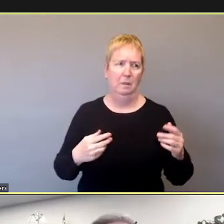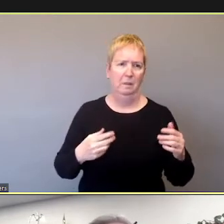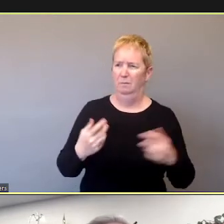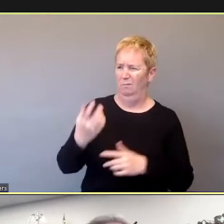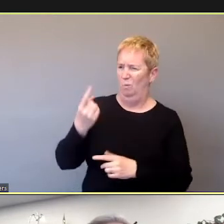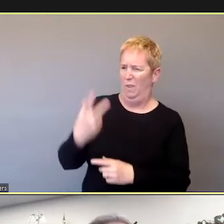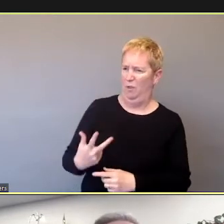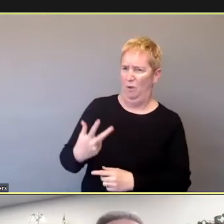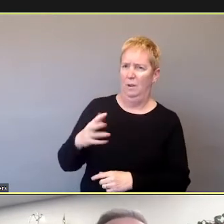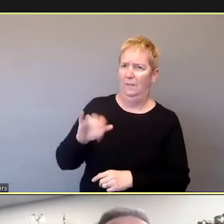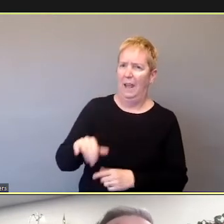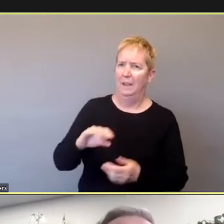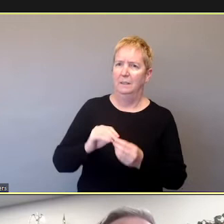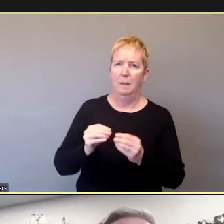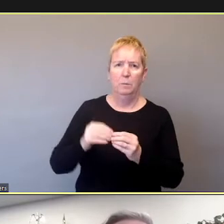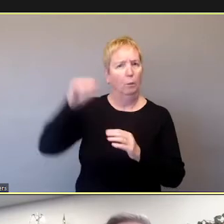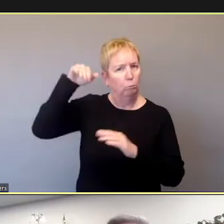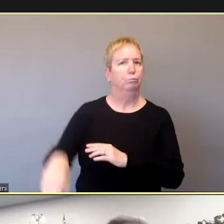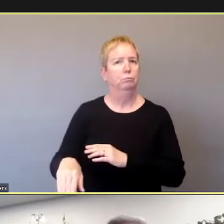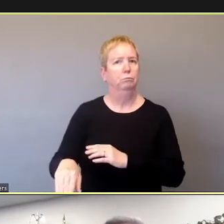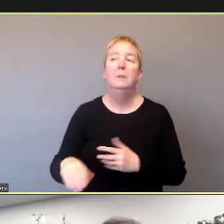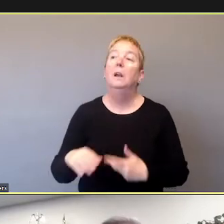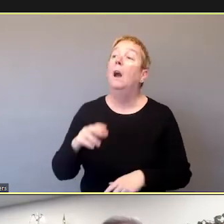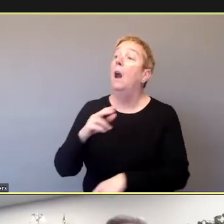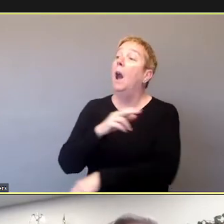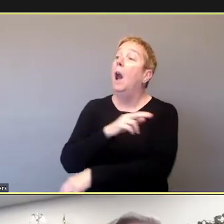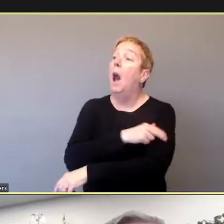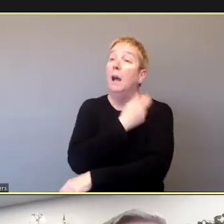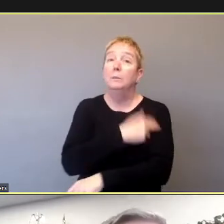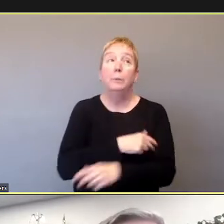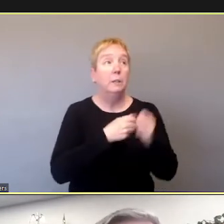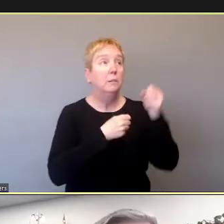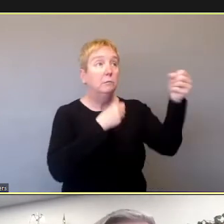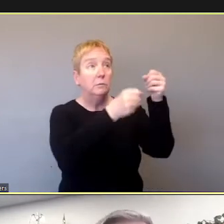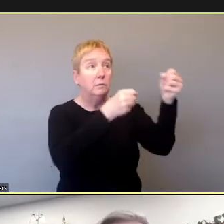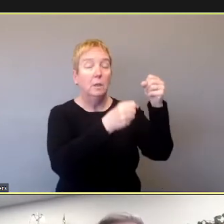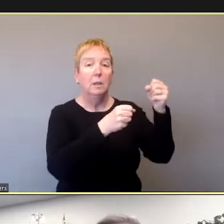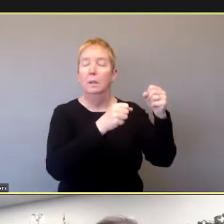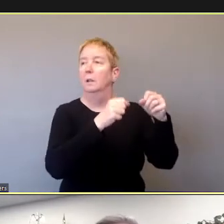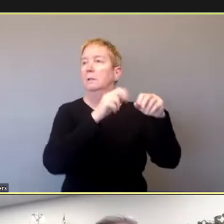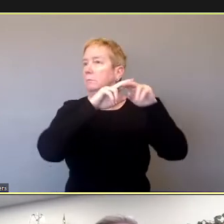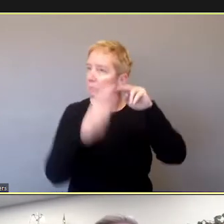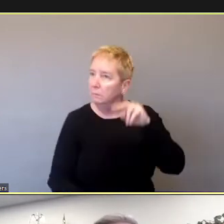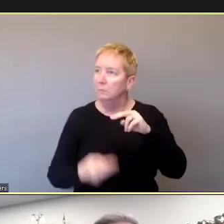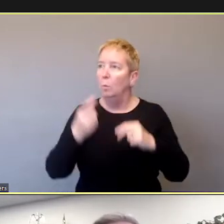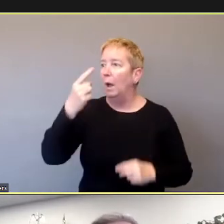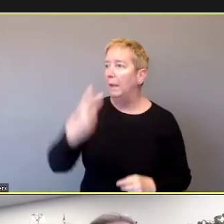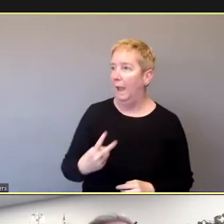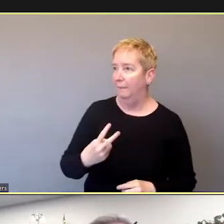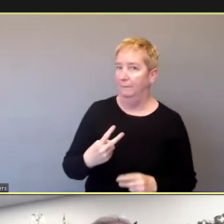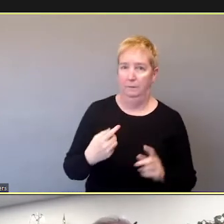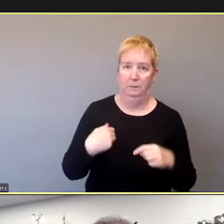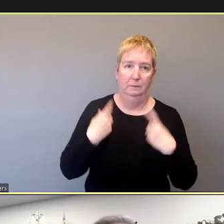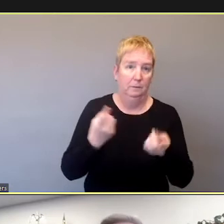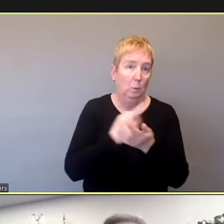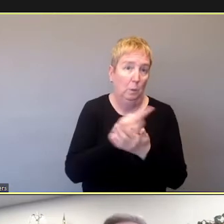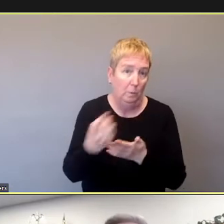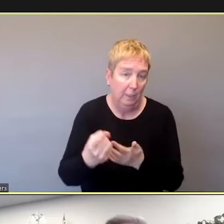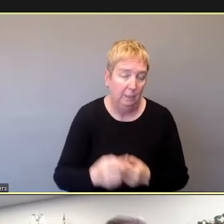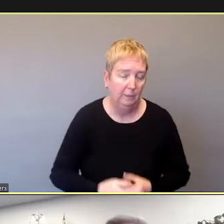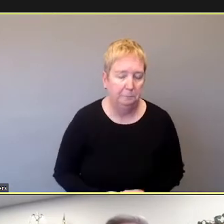that. Hospitalizations have dropped by more than half as well in that period of time.